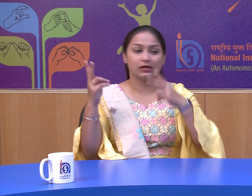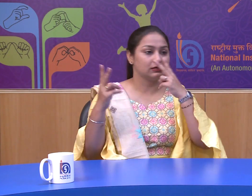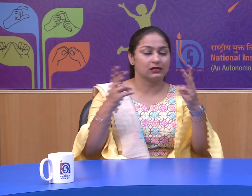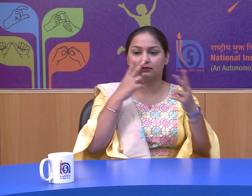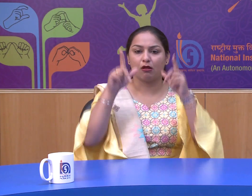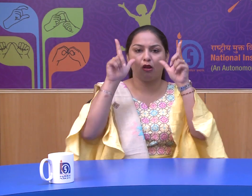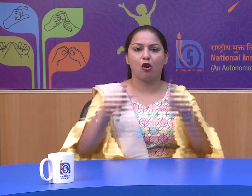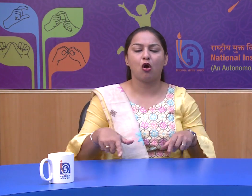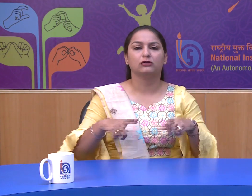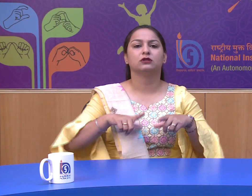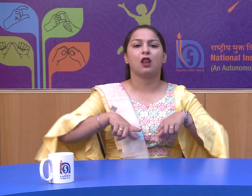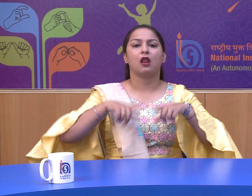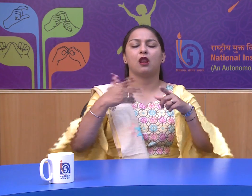of lives.